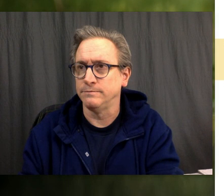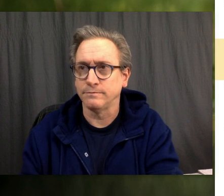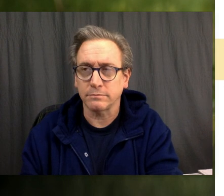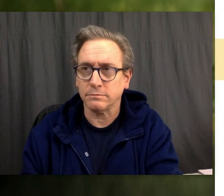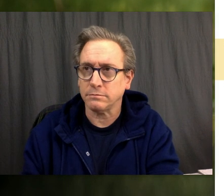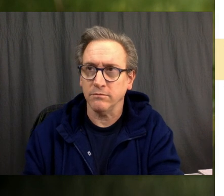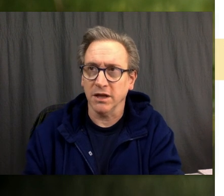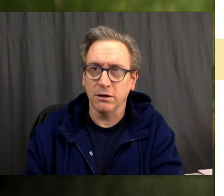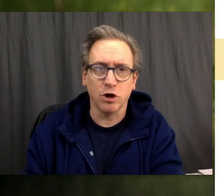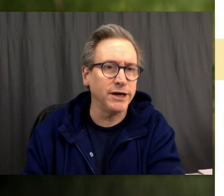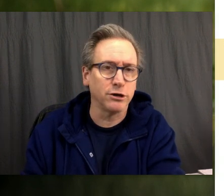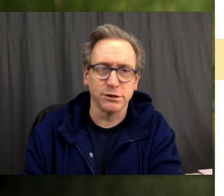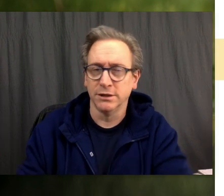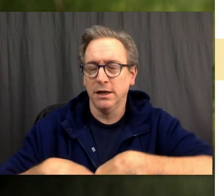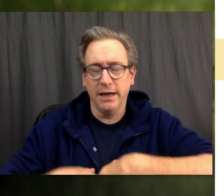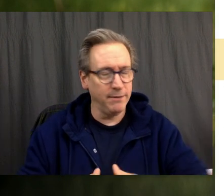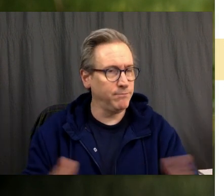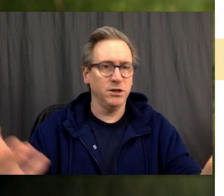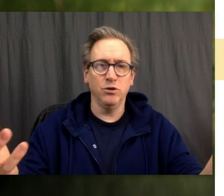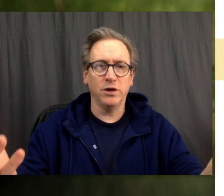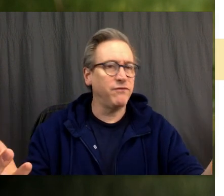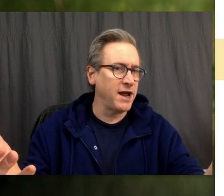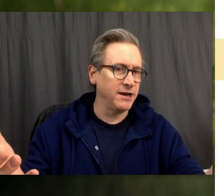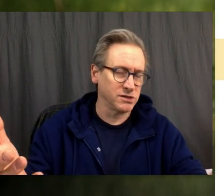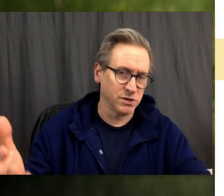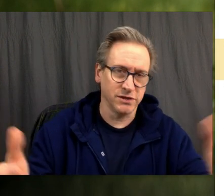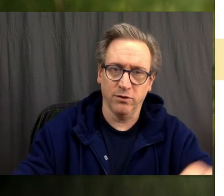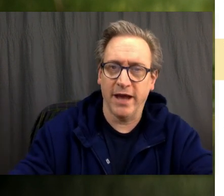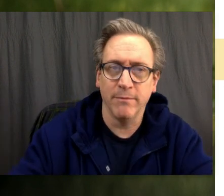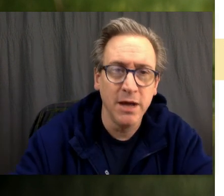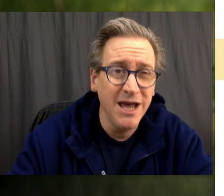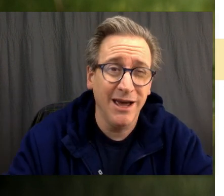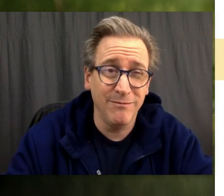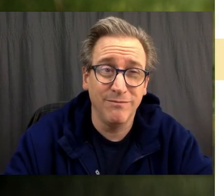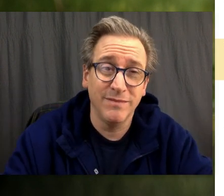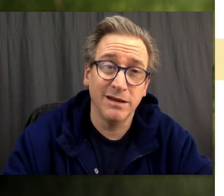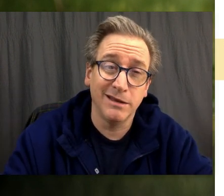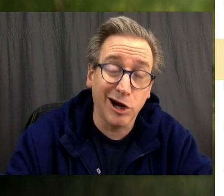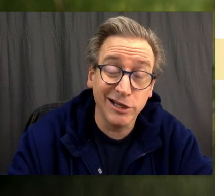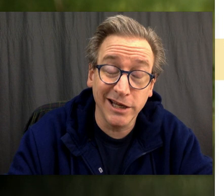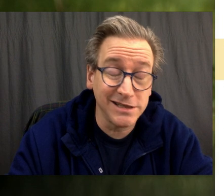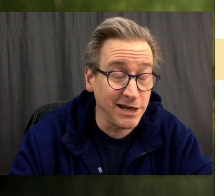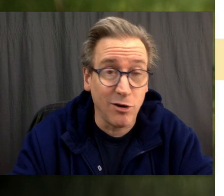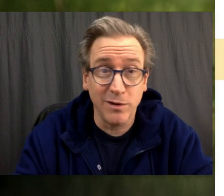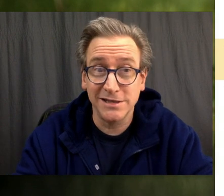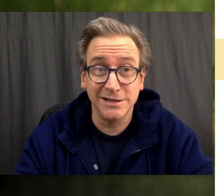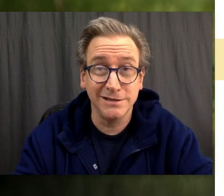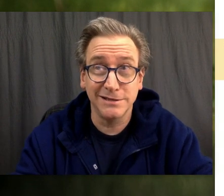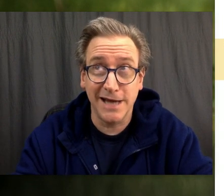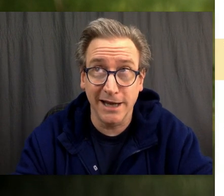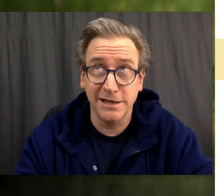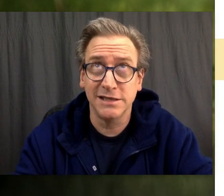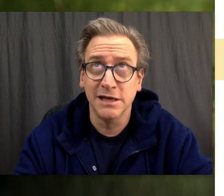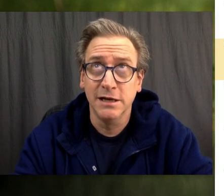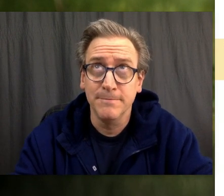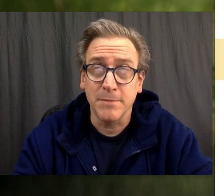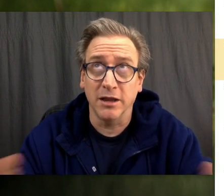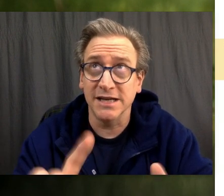or careers, you can find all sorts of vocab. The hard thing is, it always